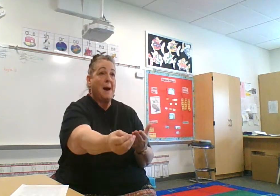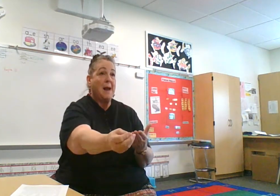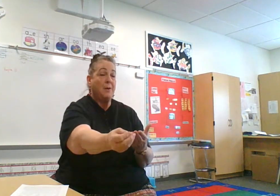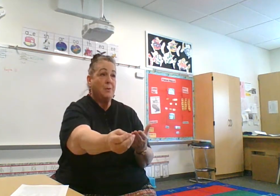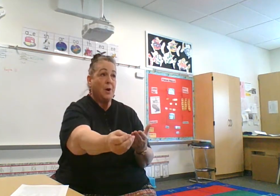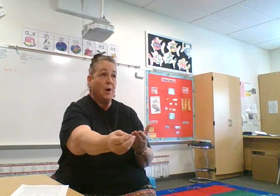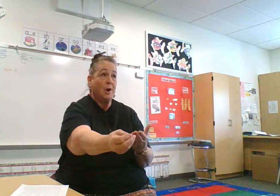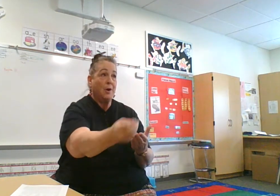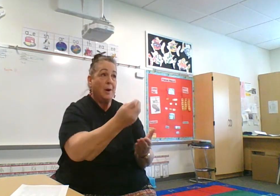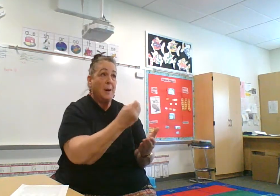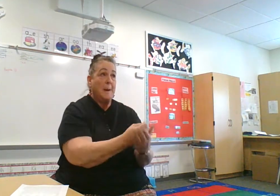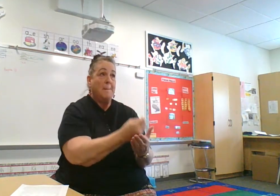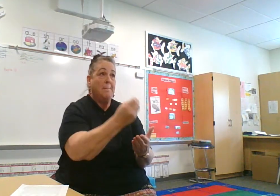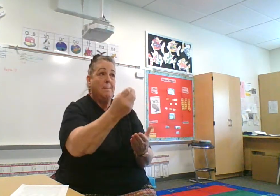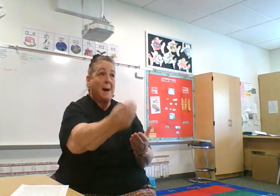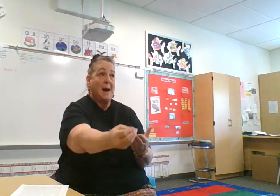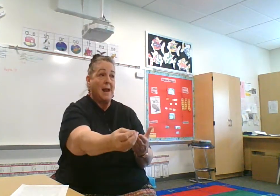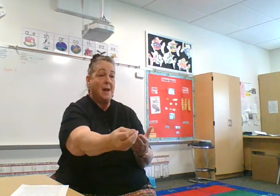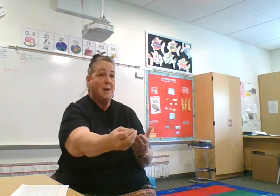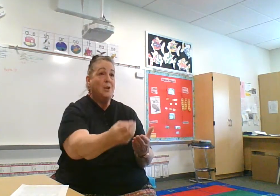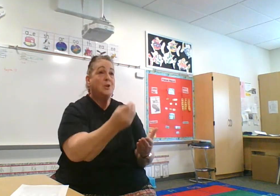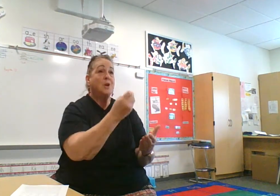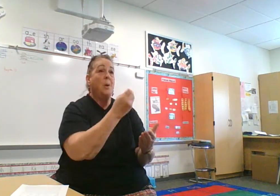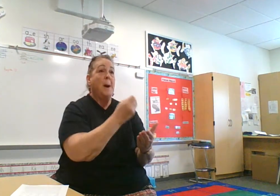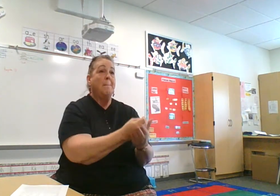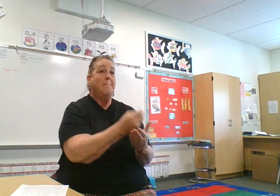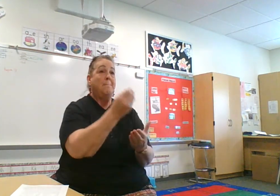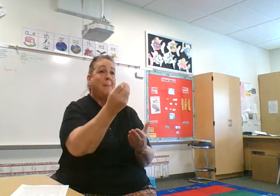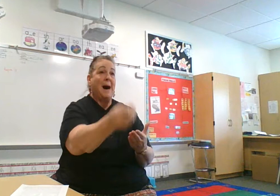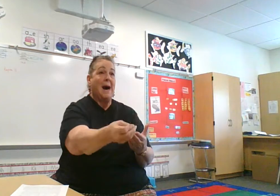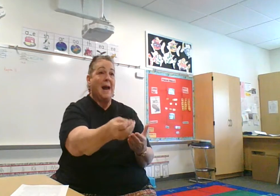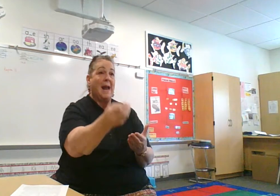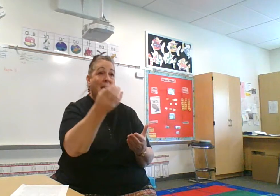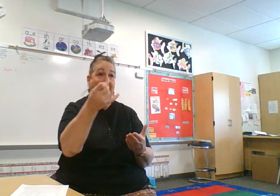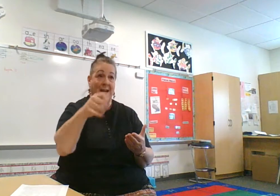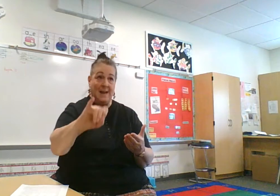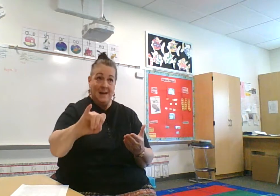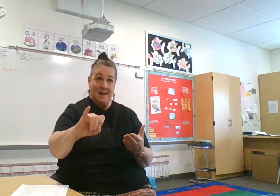a new car. Buy. So, buying,